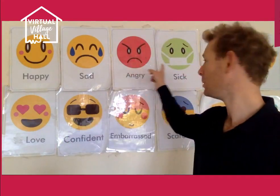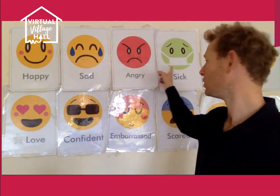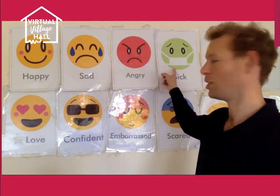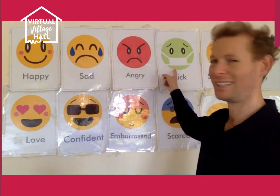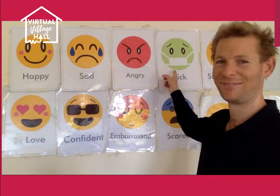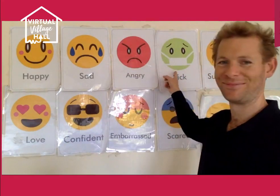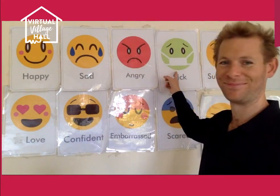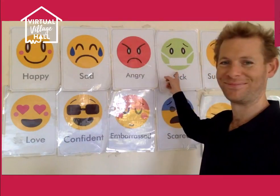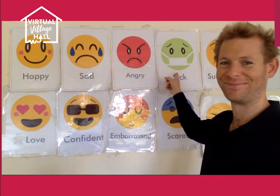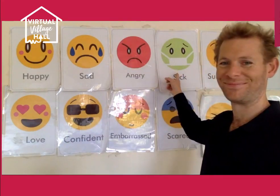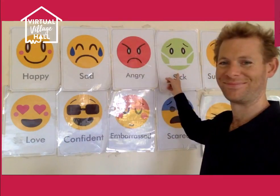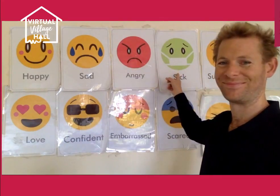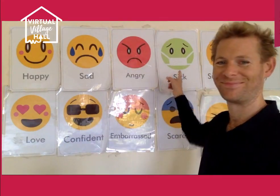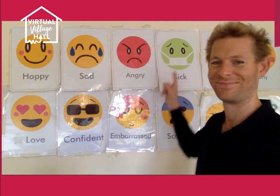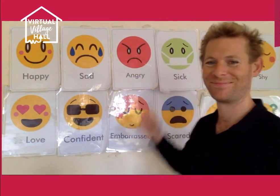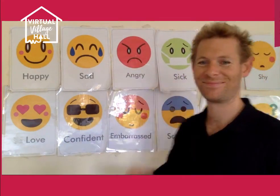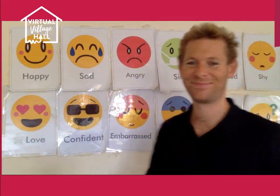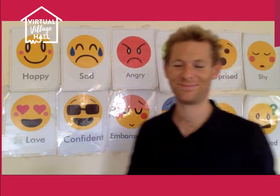What about sick?